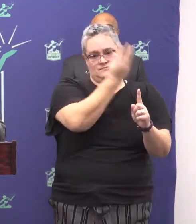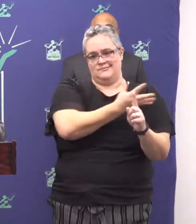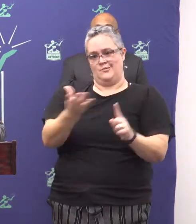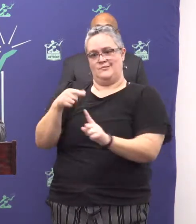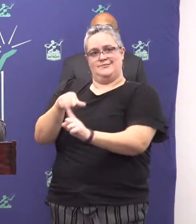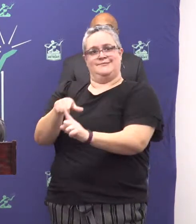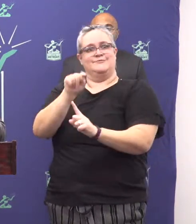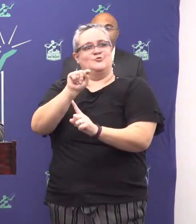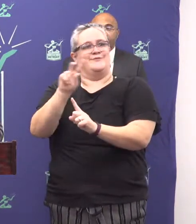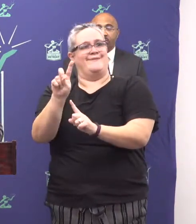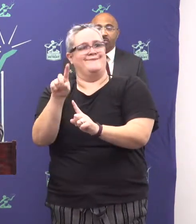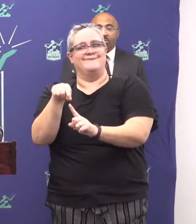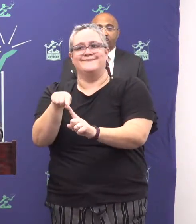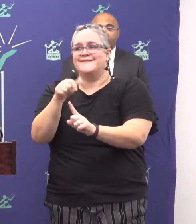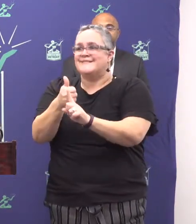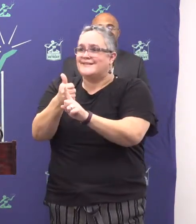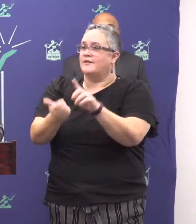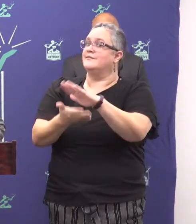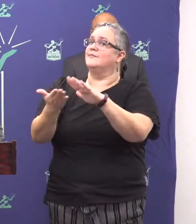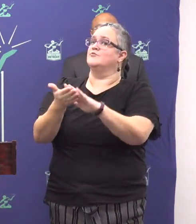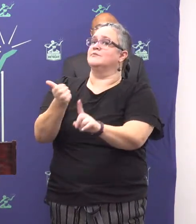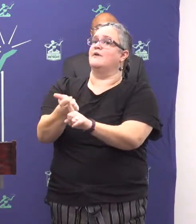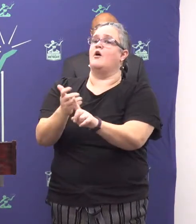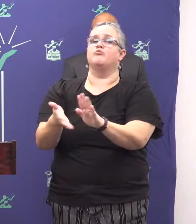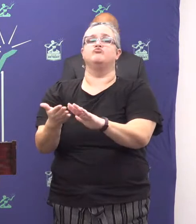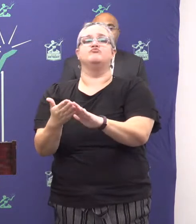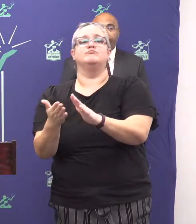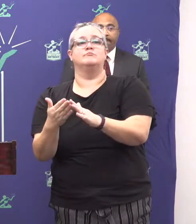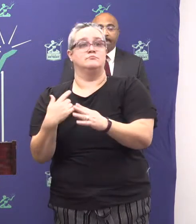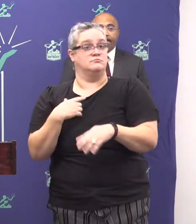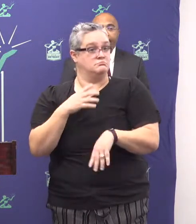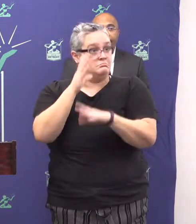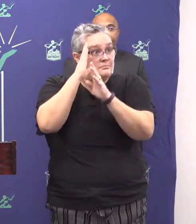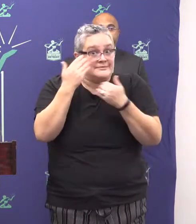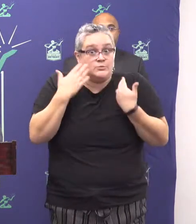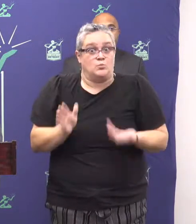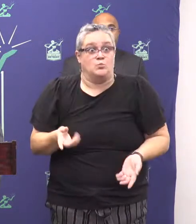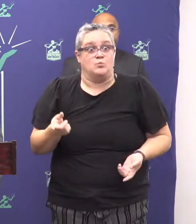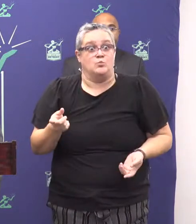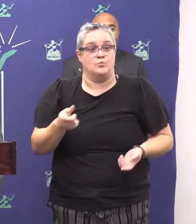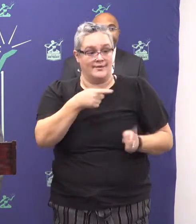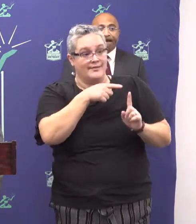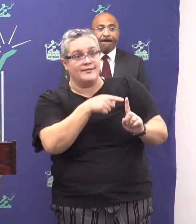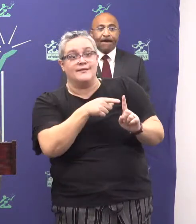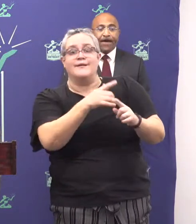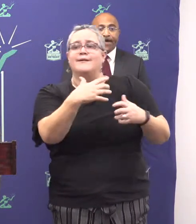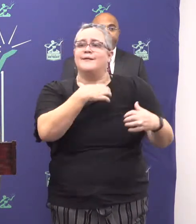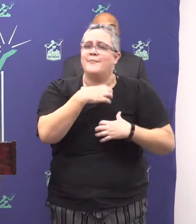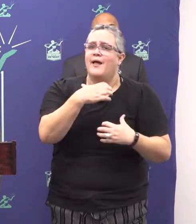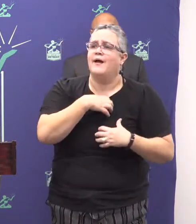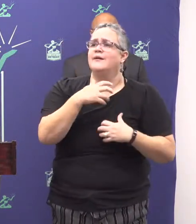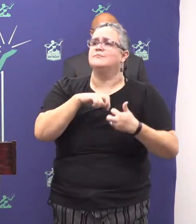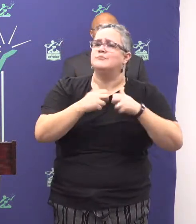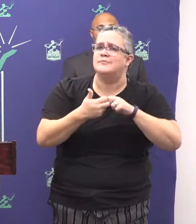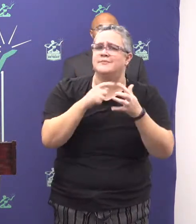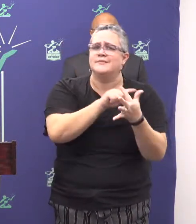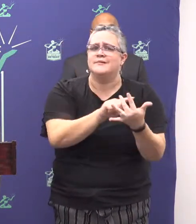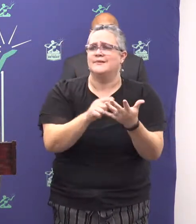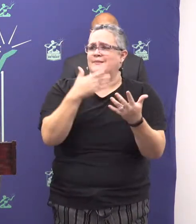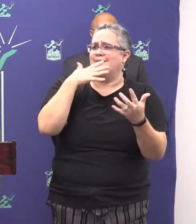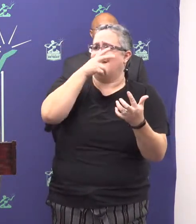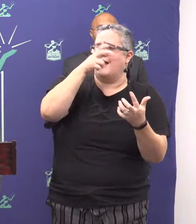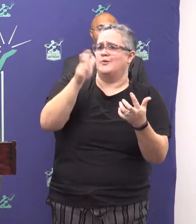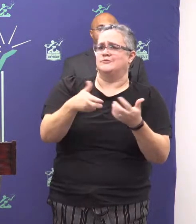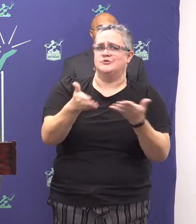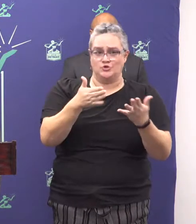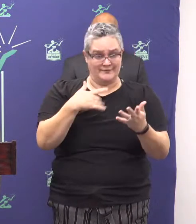to Transdev, which was operating the service. The complaints people had about poor paratransit service were